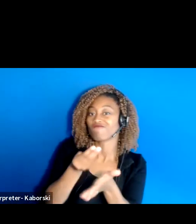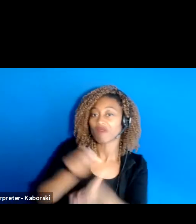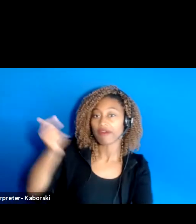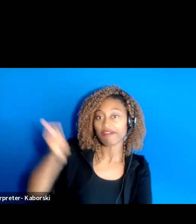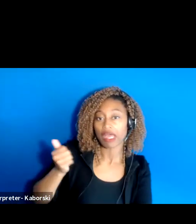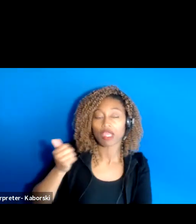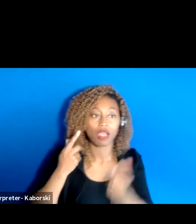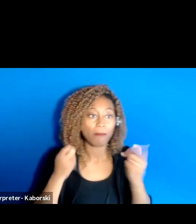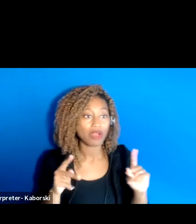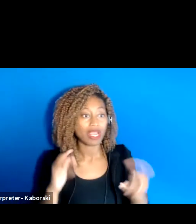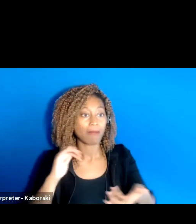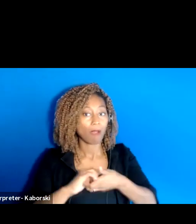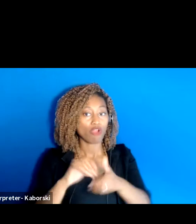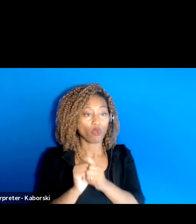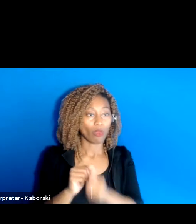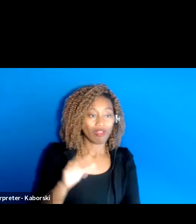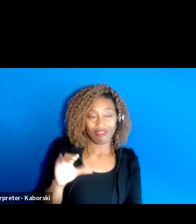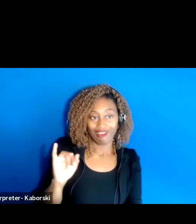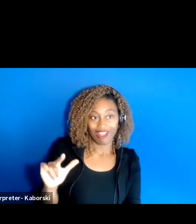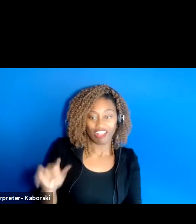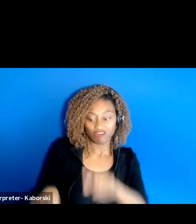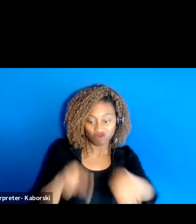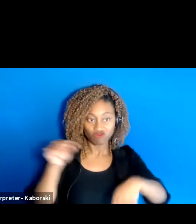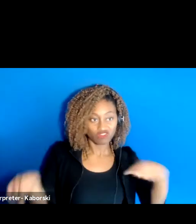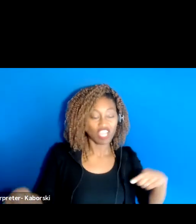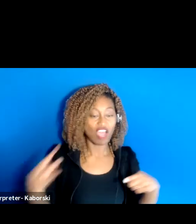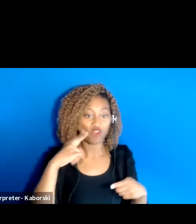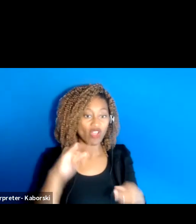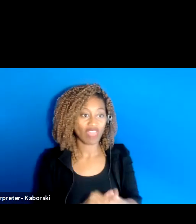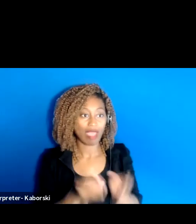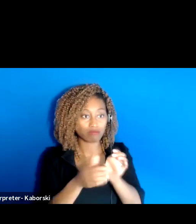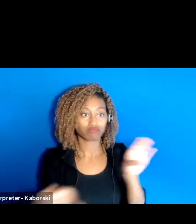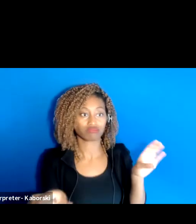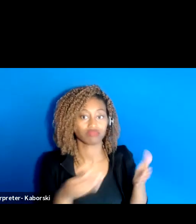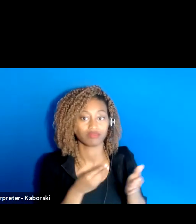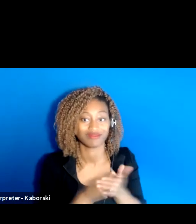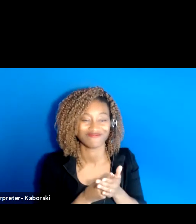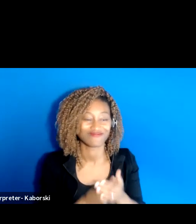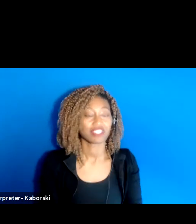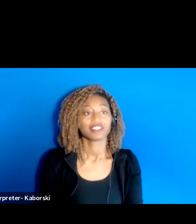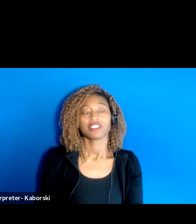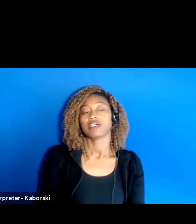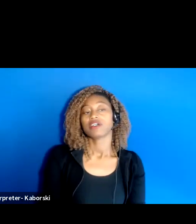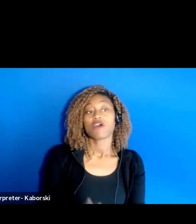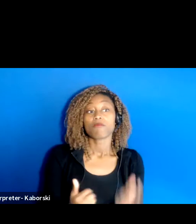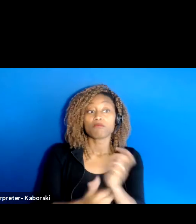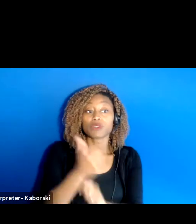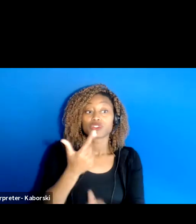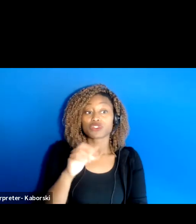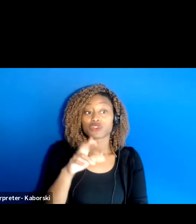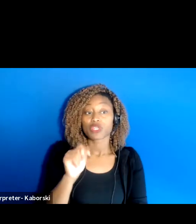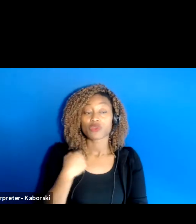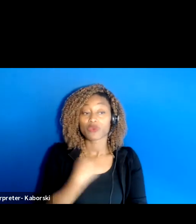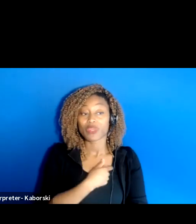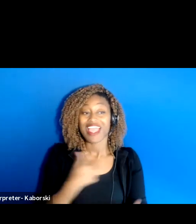partner with Centers for Independent Living on those. So most of the grants that we have, we are partnering